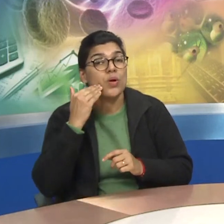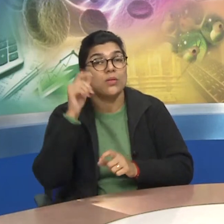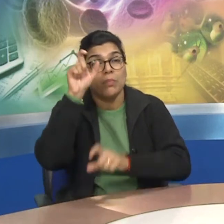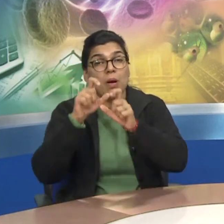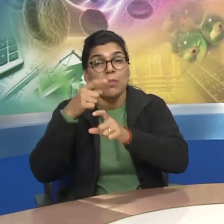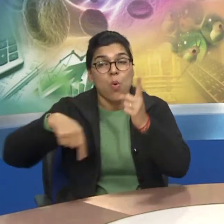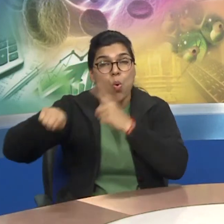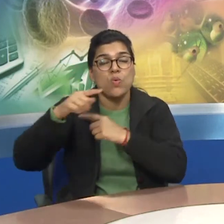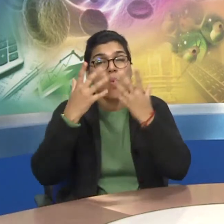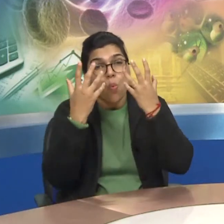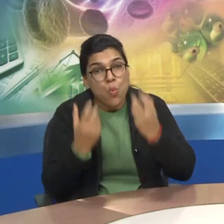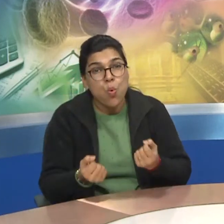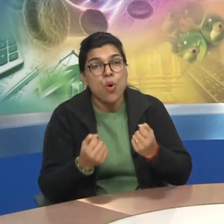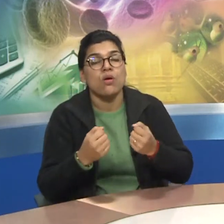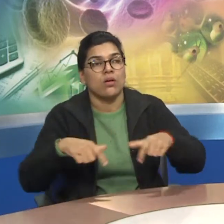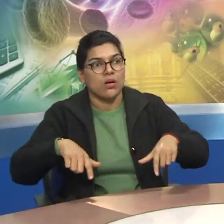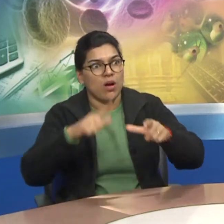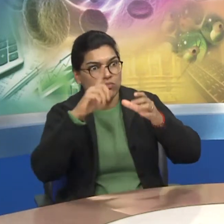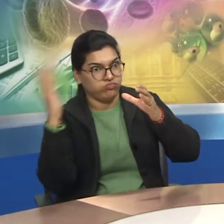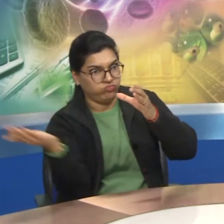So, when trees are cut down